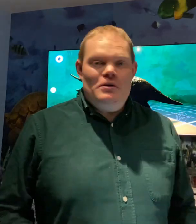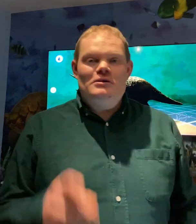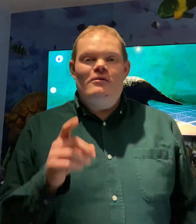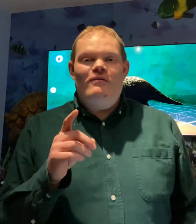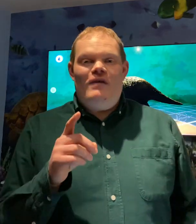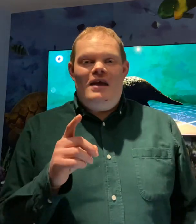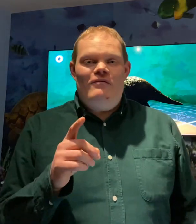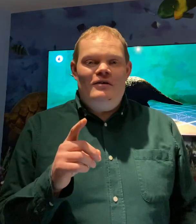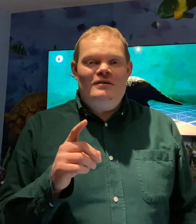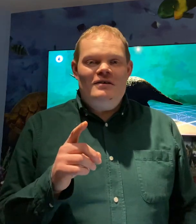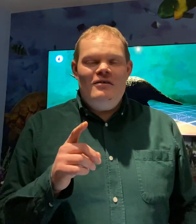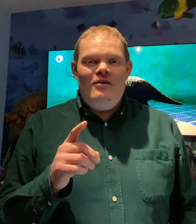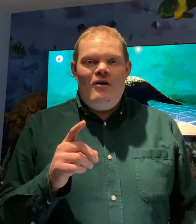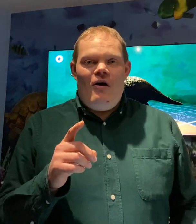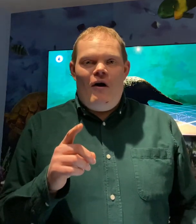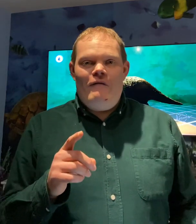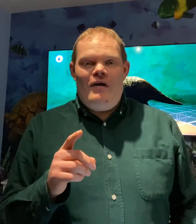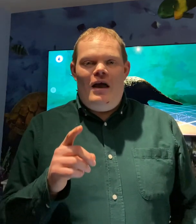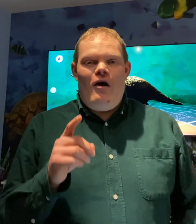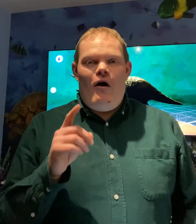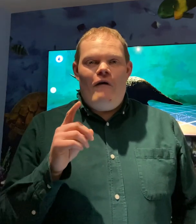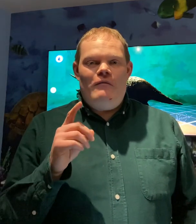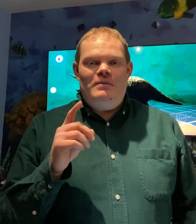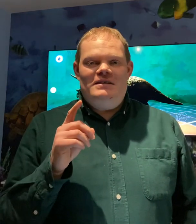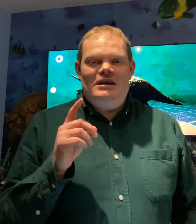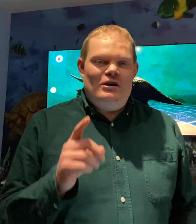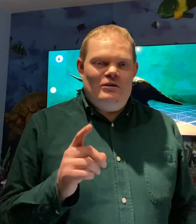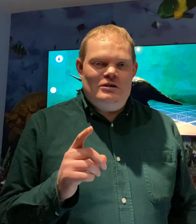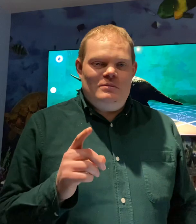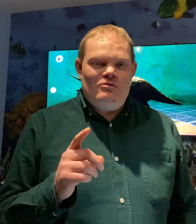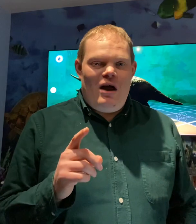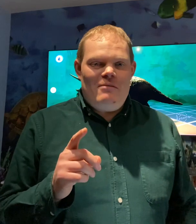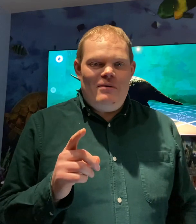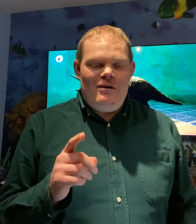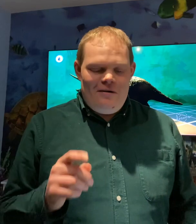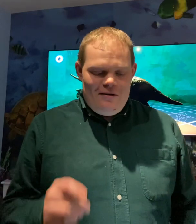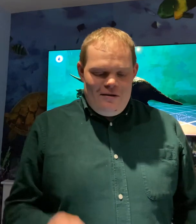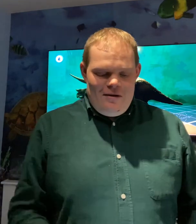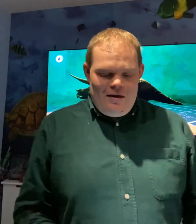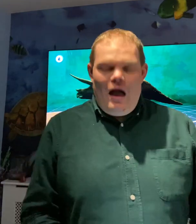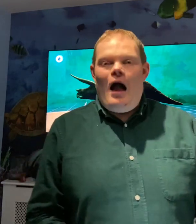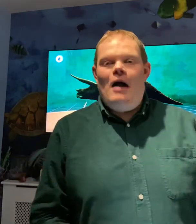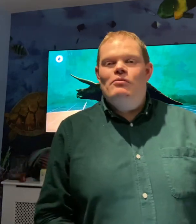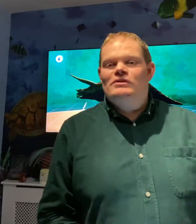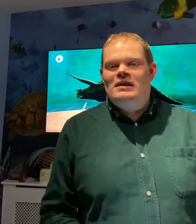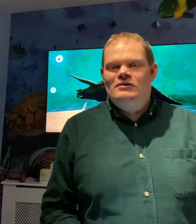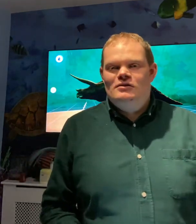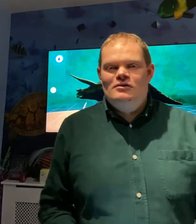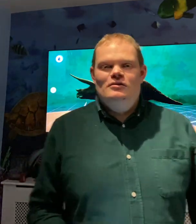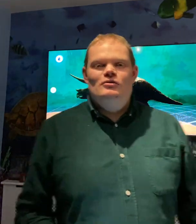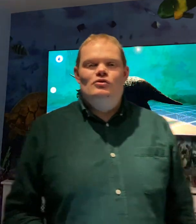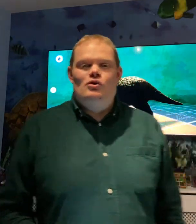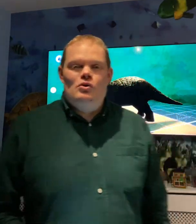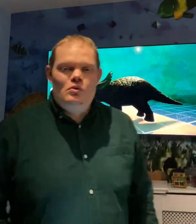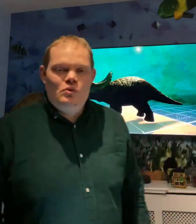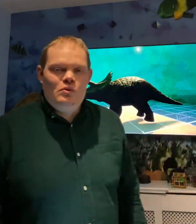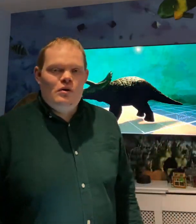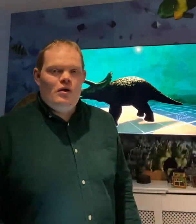personal favorite of a particular subscriber. I present to you,